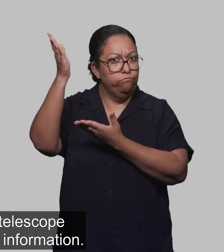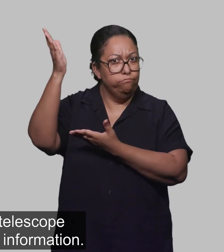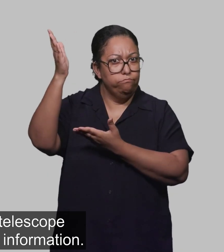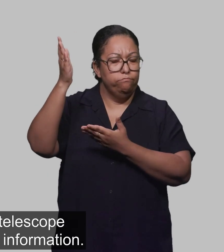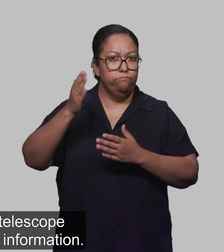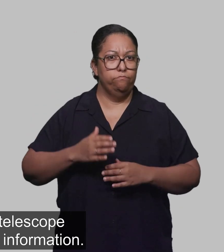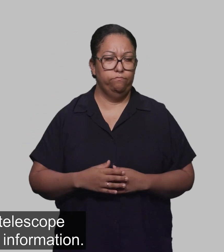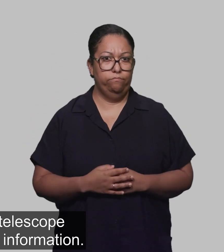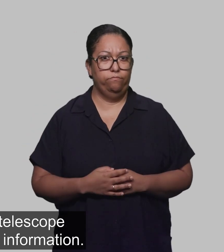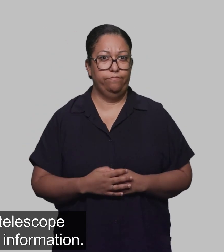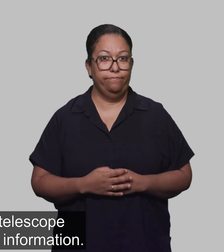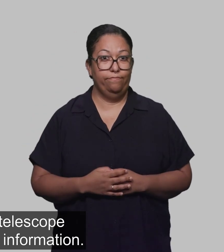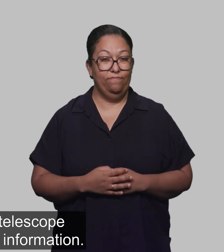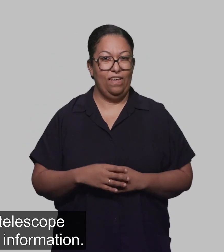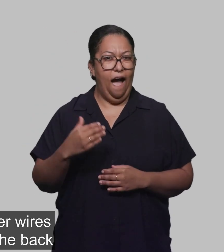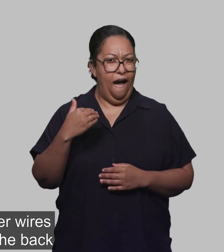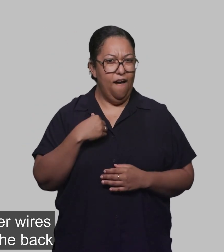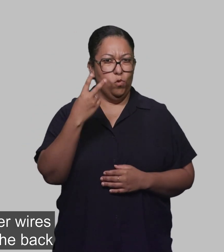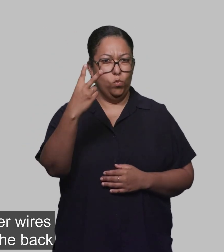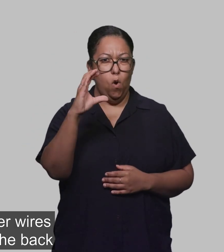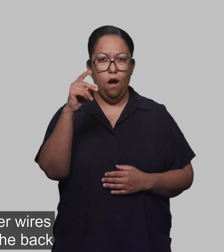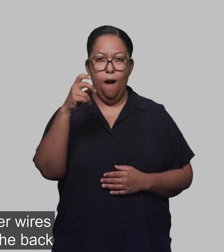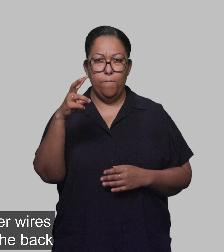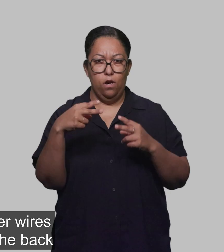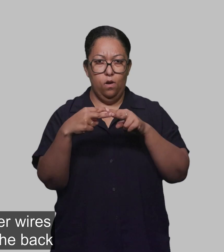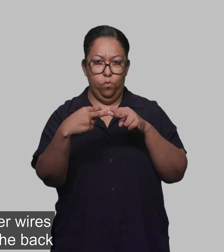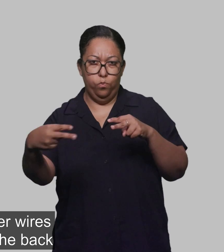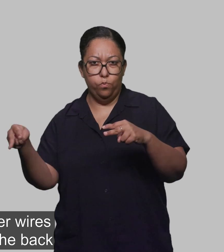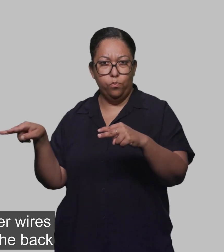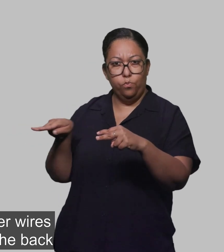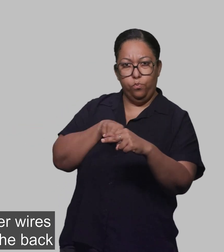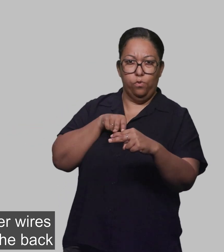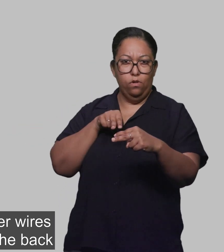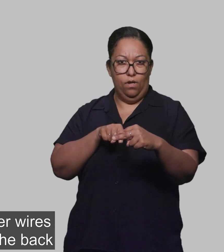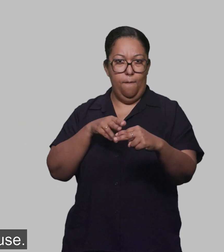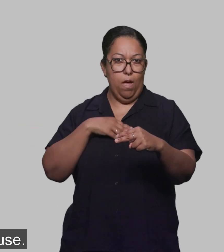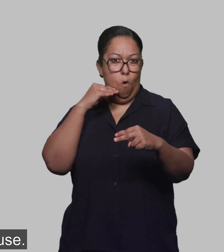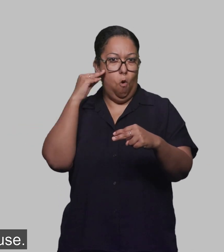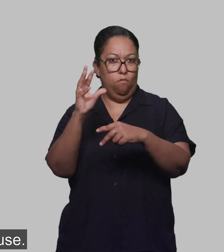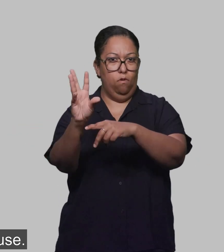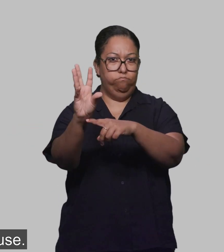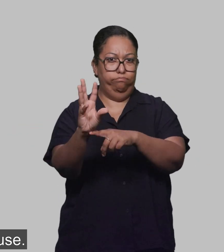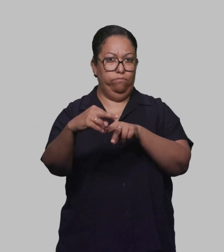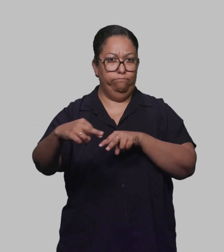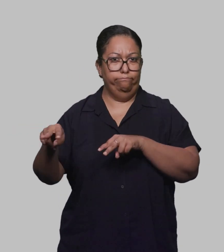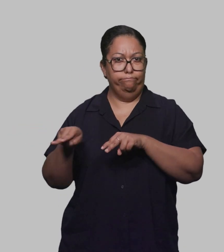was acquiring the information is 2 copper wires extended at the back of my